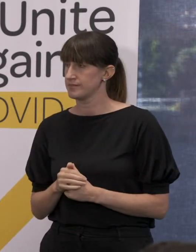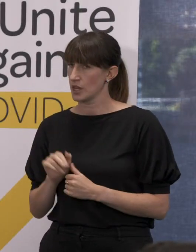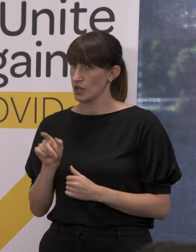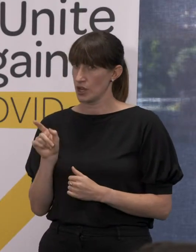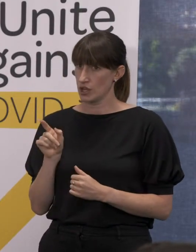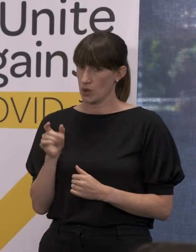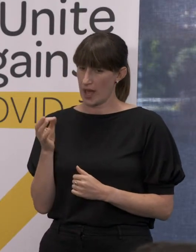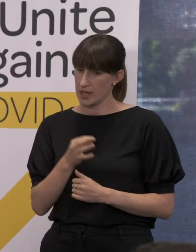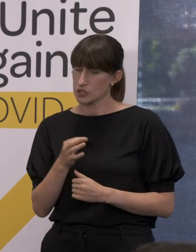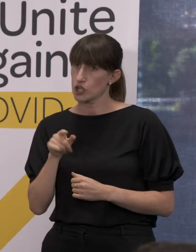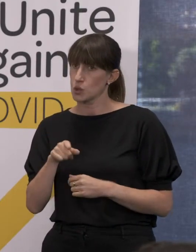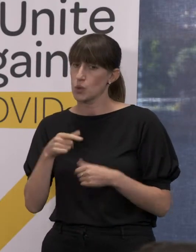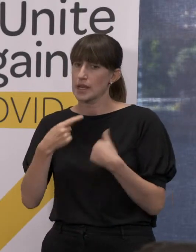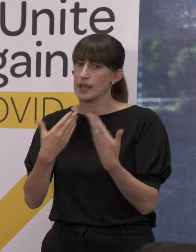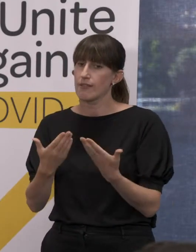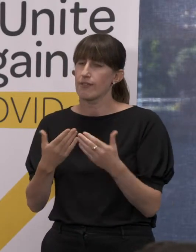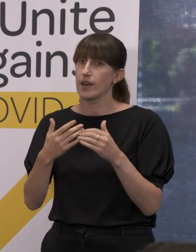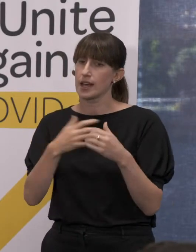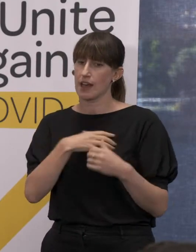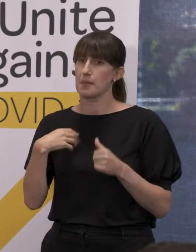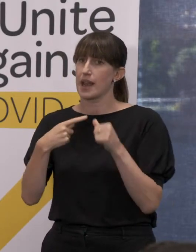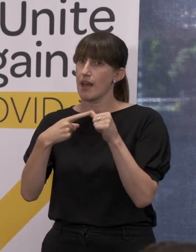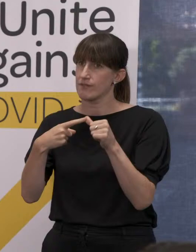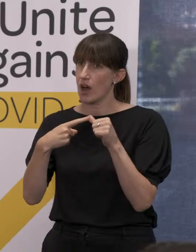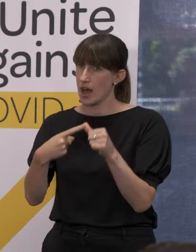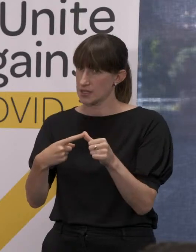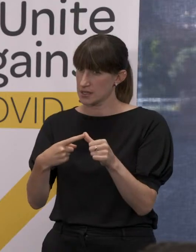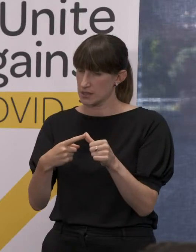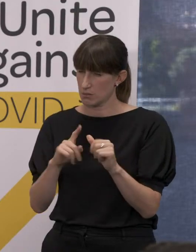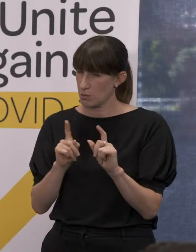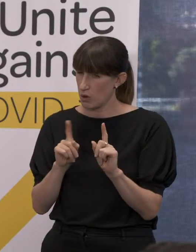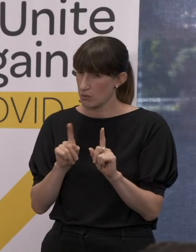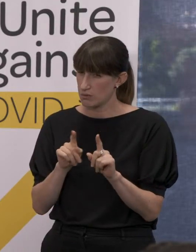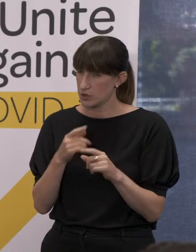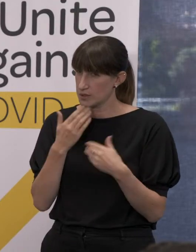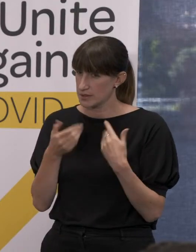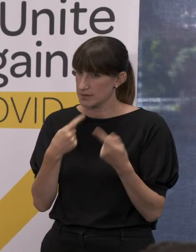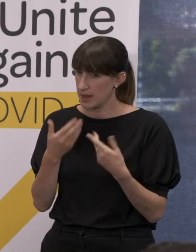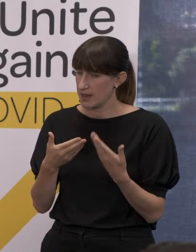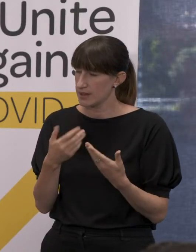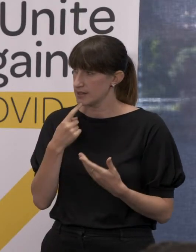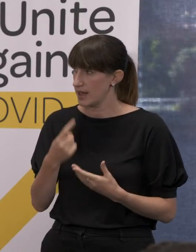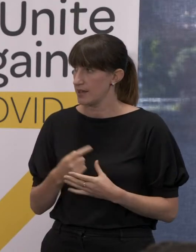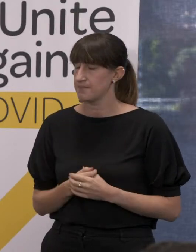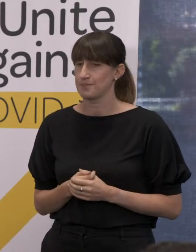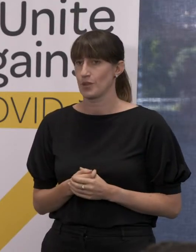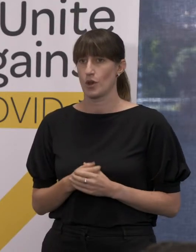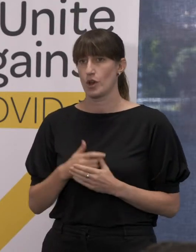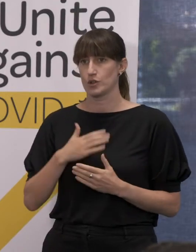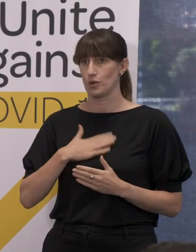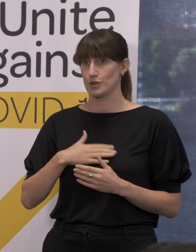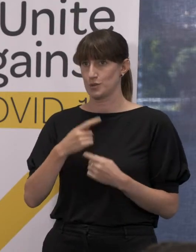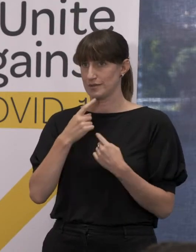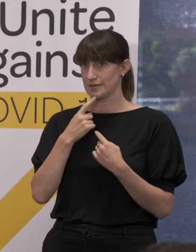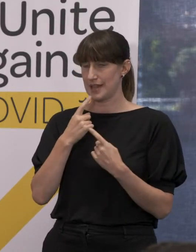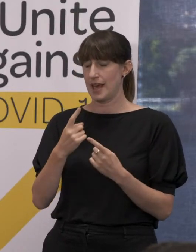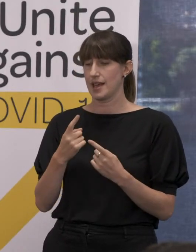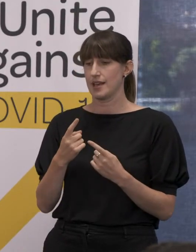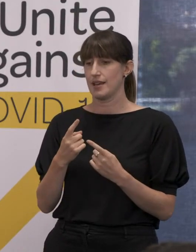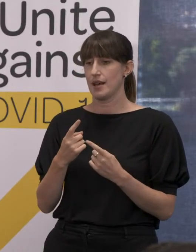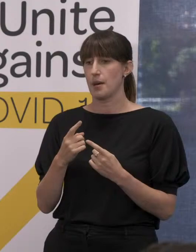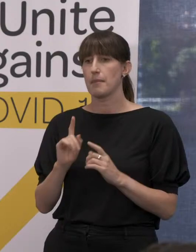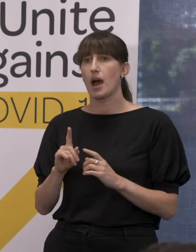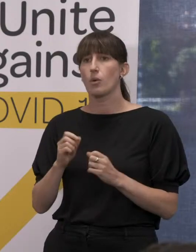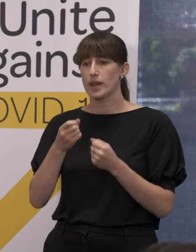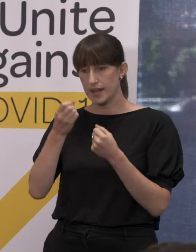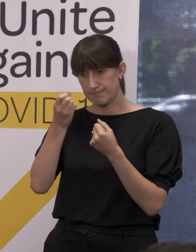of the announcement? I don't want to preempt the decisions by government, but obviously we were looking at giving them a view of the epidemiological